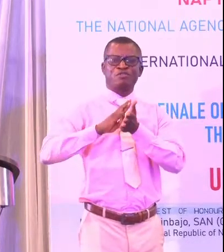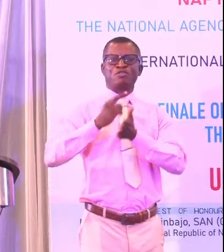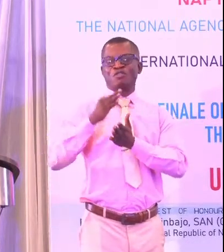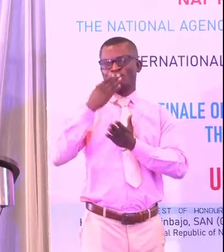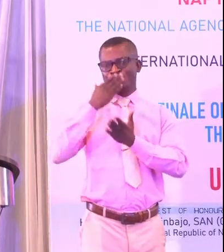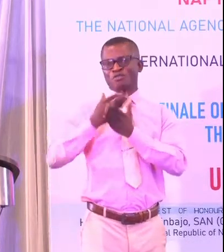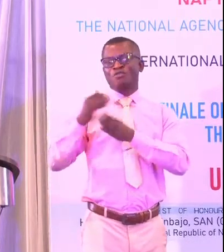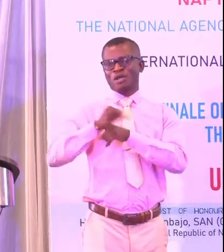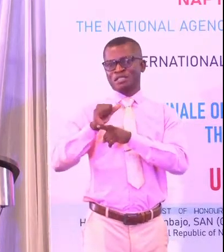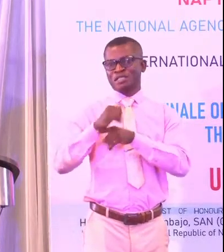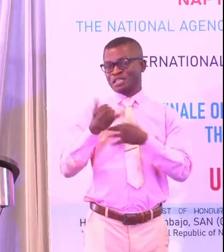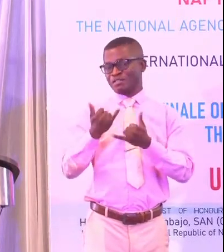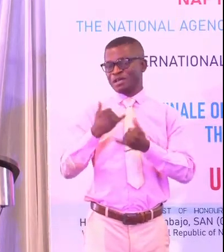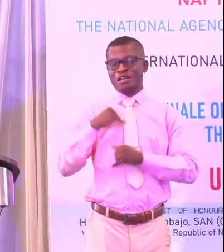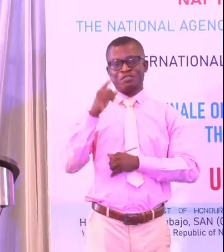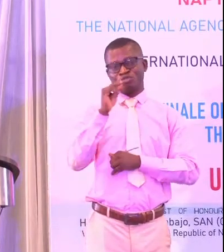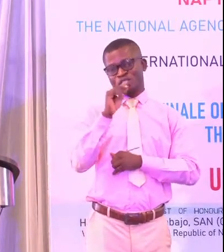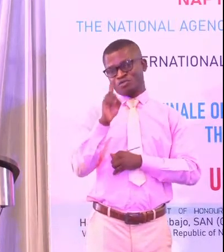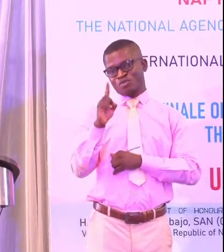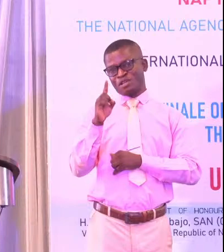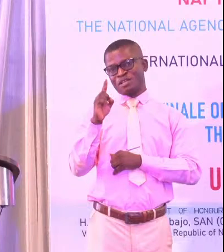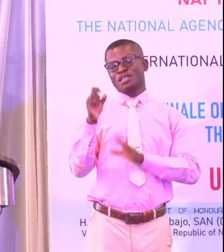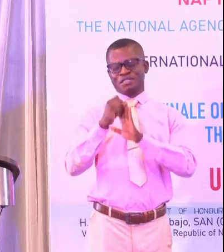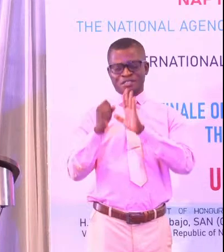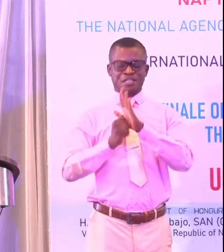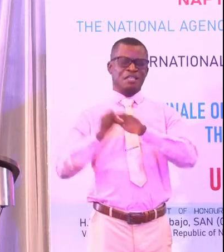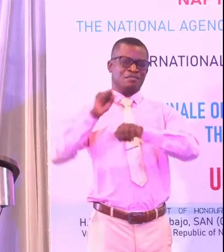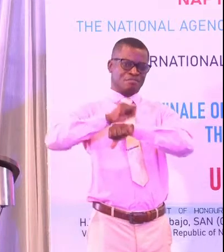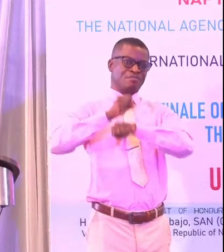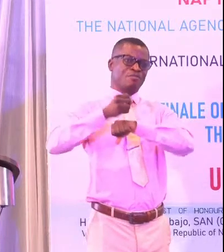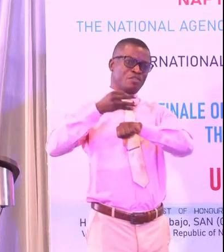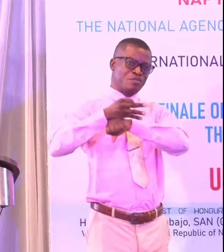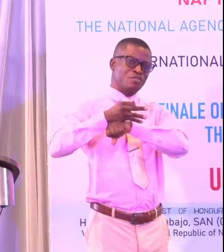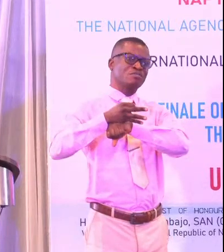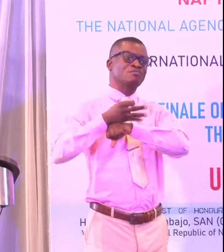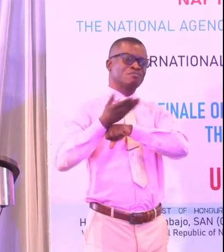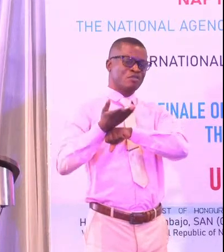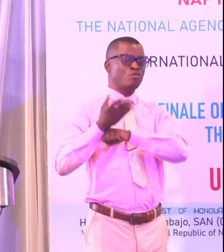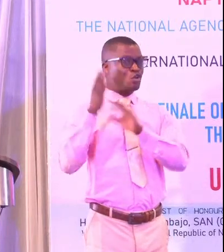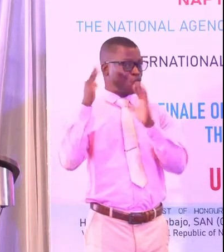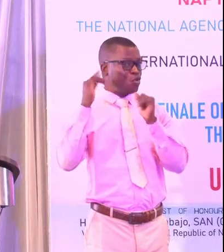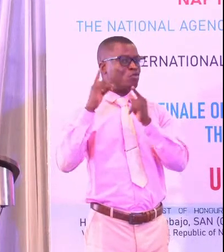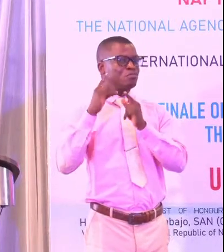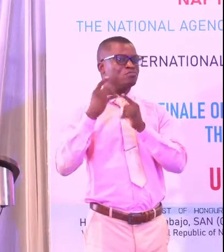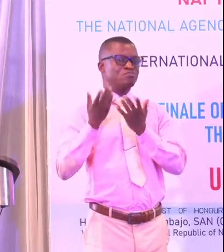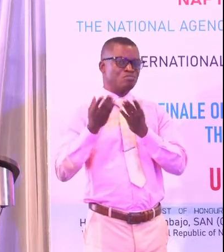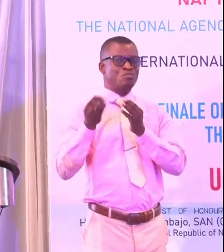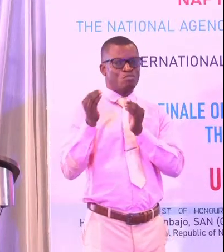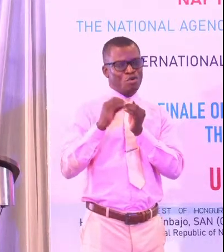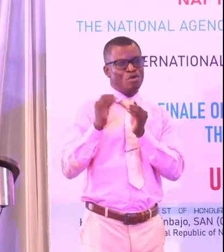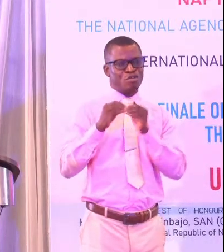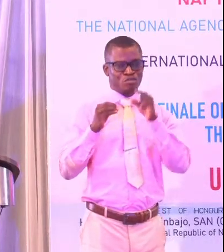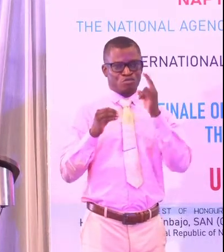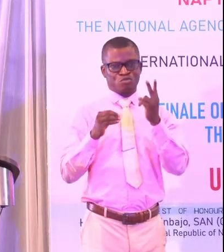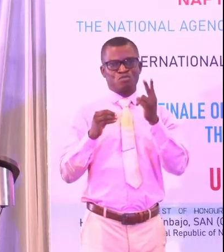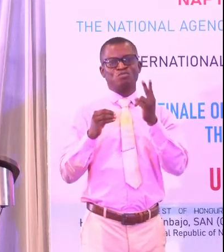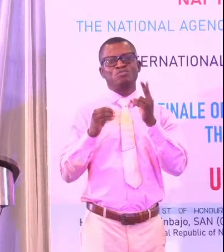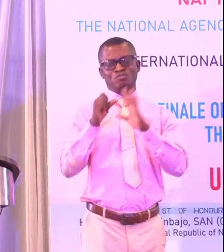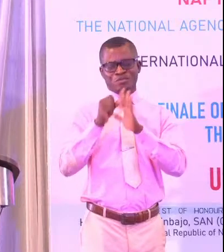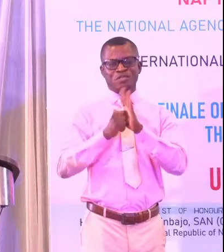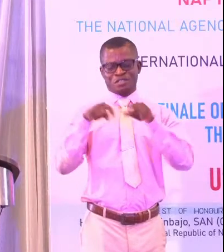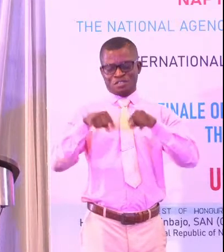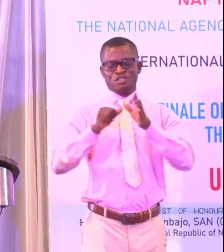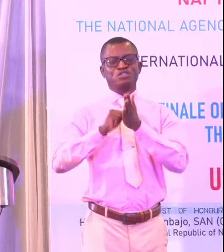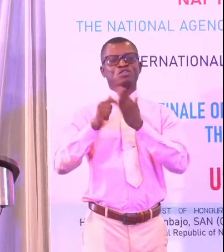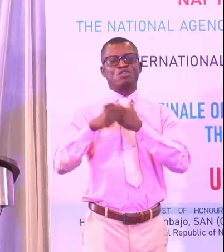currently 21 state task forces in Nigeria, and we are scheduled to inaugurate in 2 more states this August. On